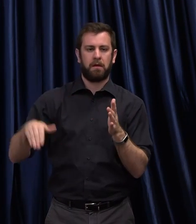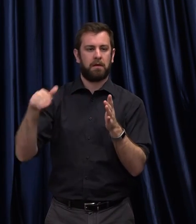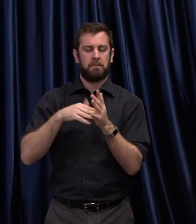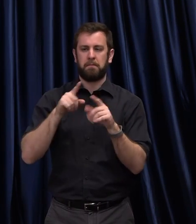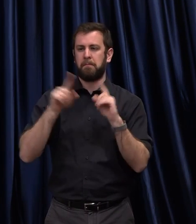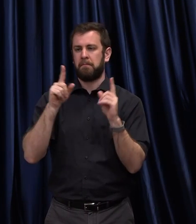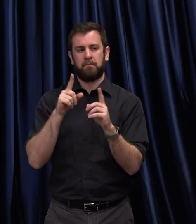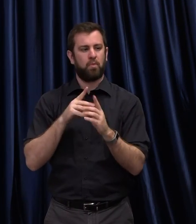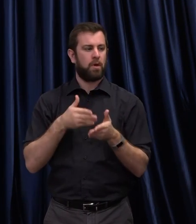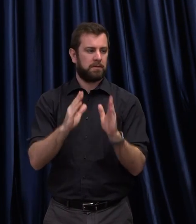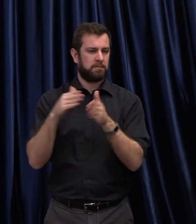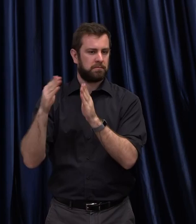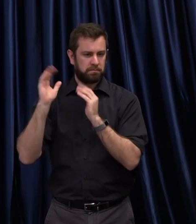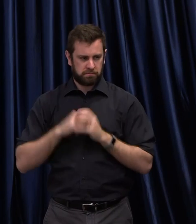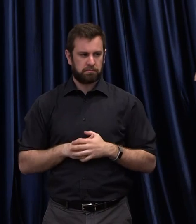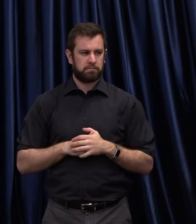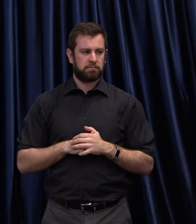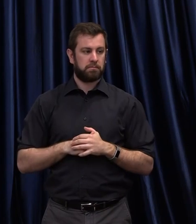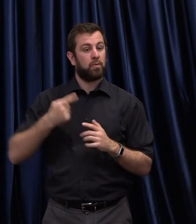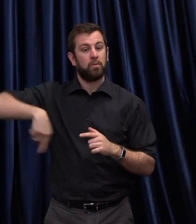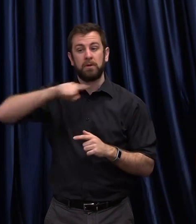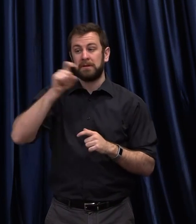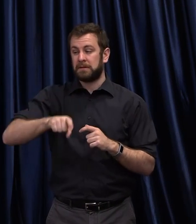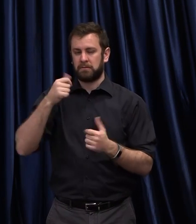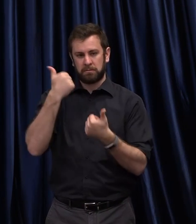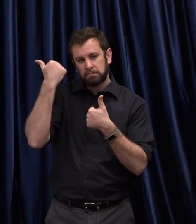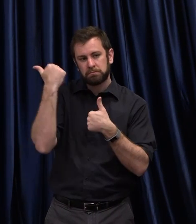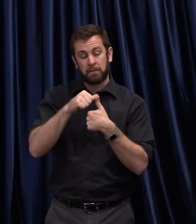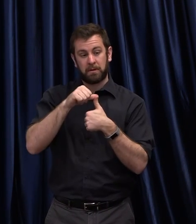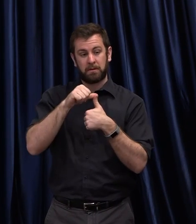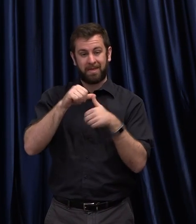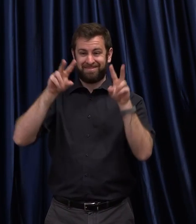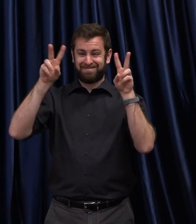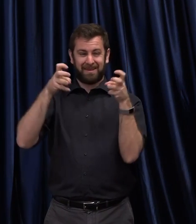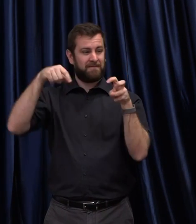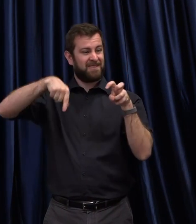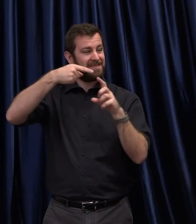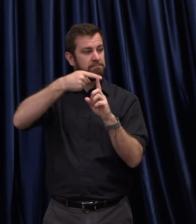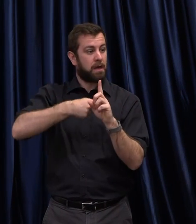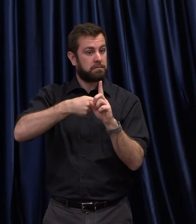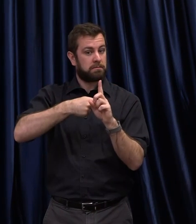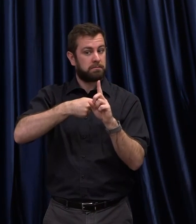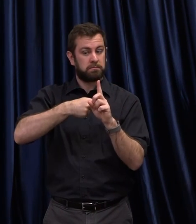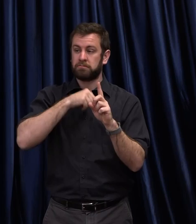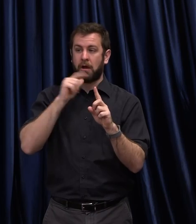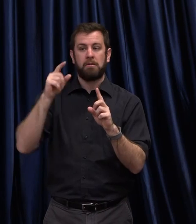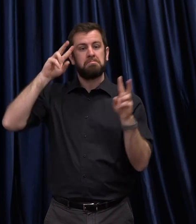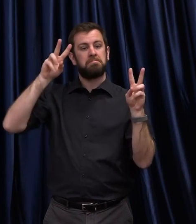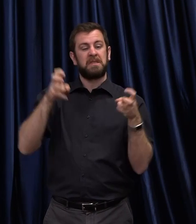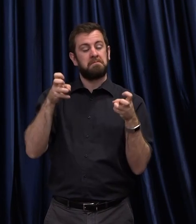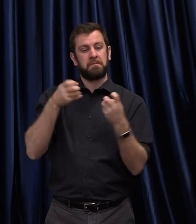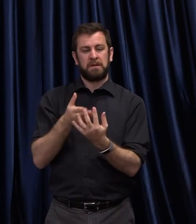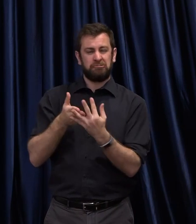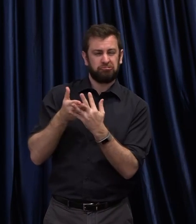forget that the overwhelming theme of the month is not a theme of the struggle